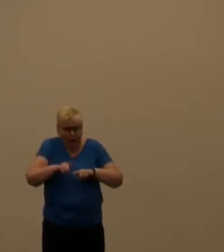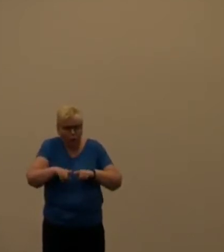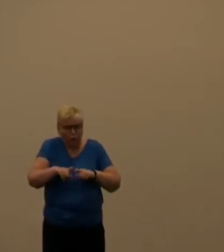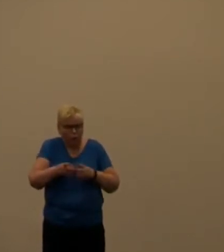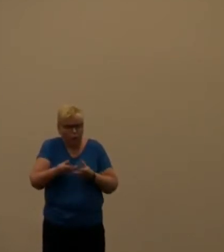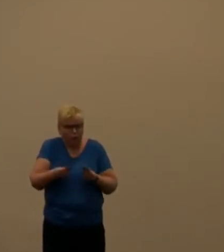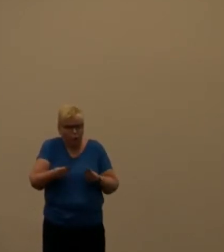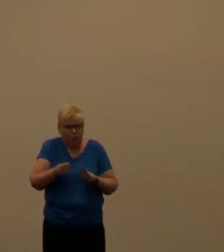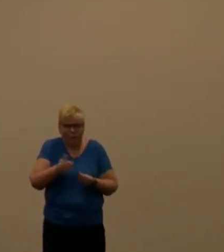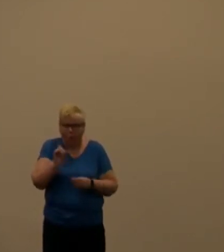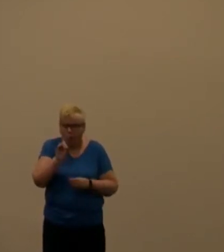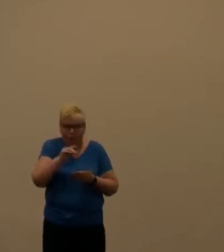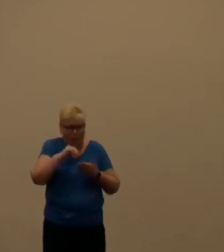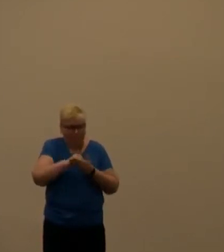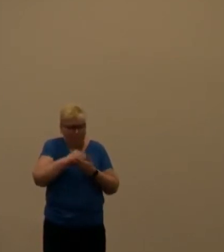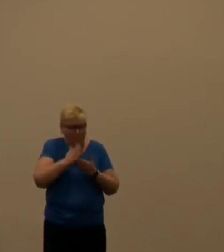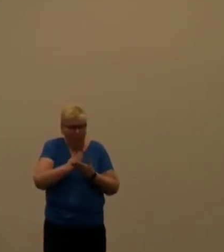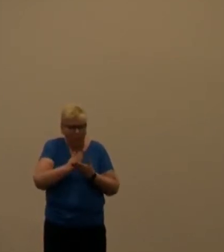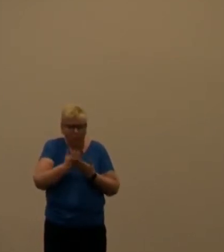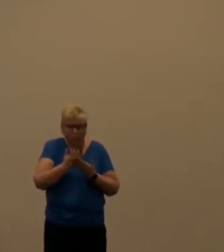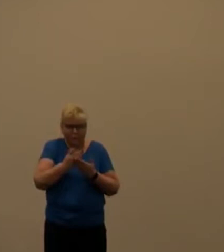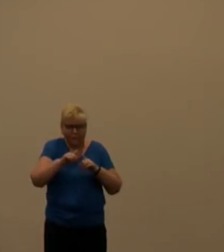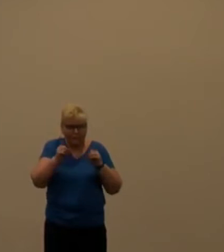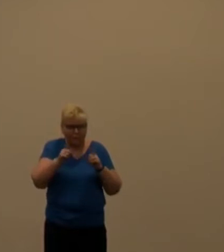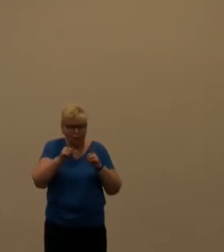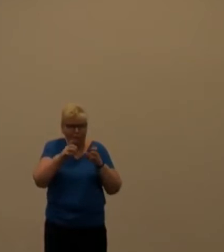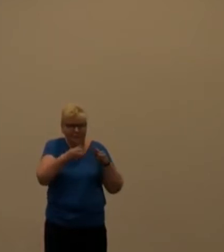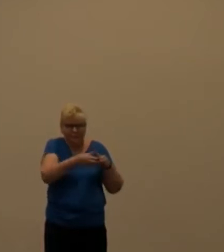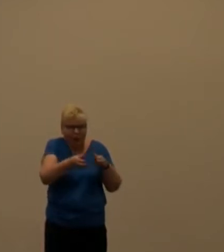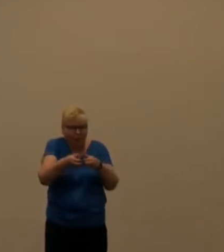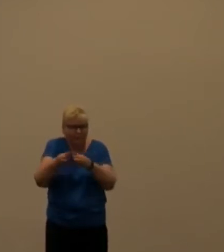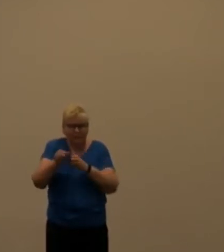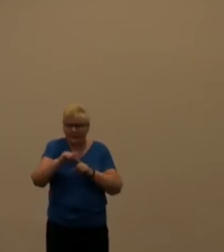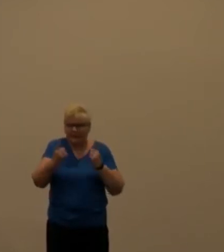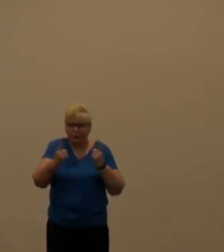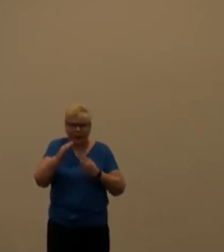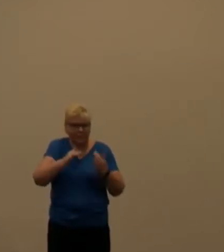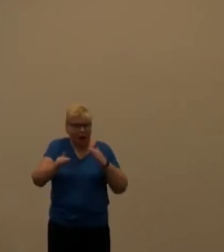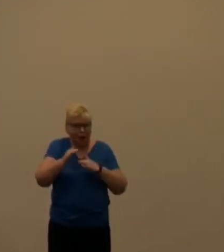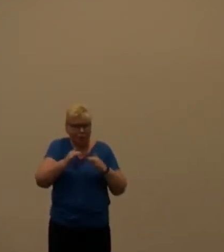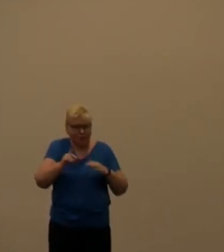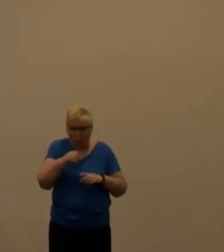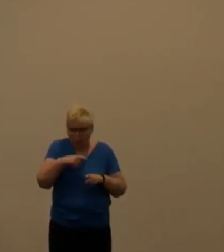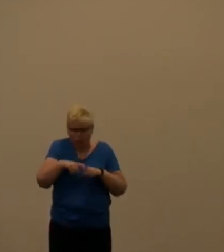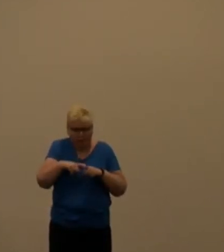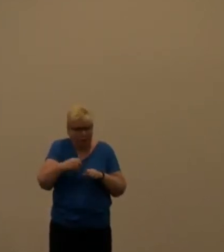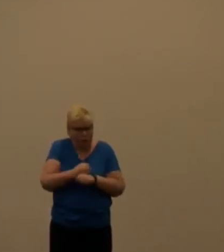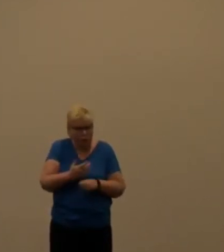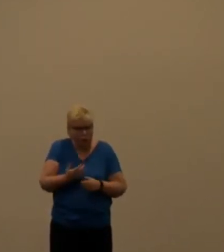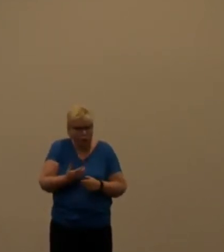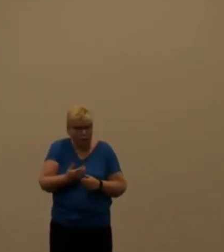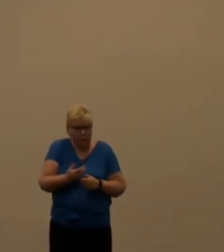which aspects of the different departments, of the different environments that you're actually trying to bring in. If it